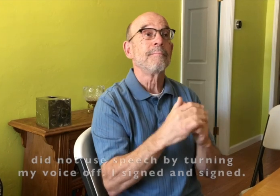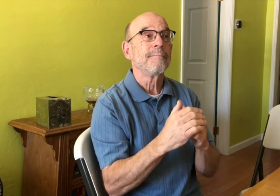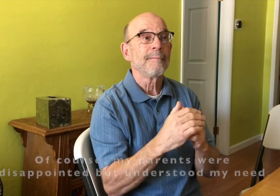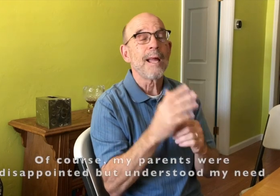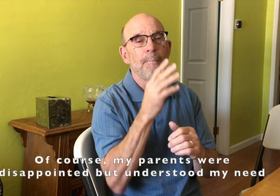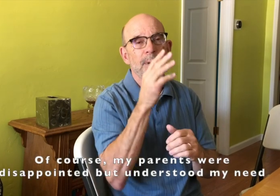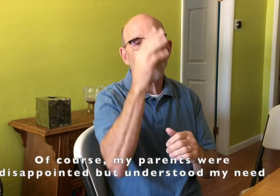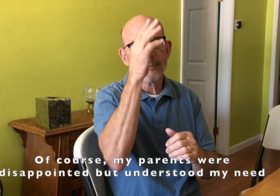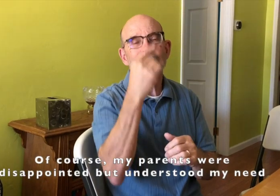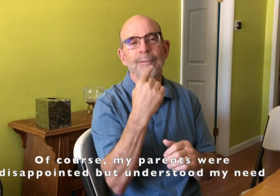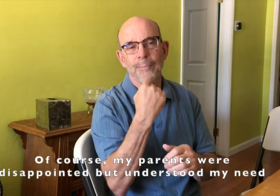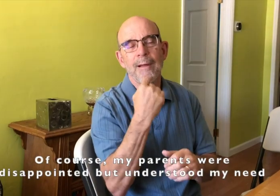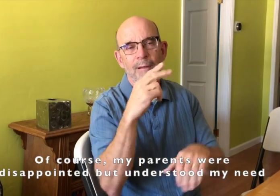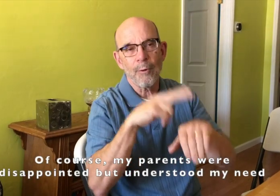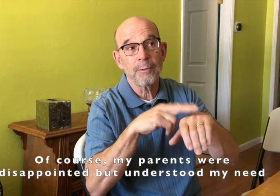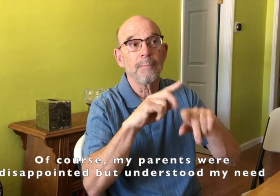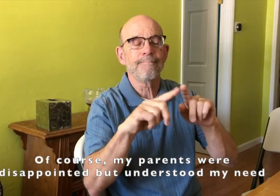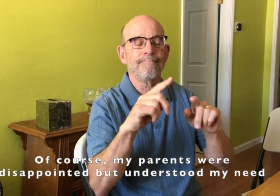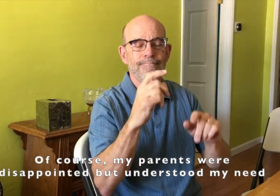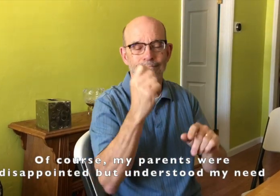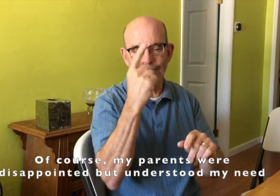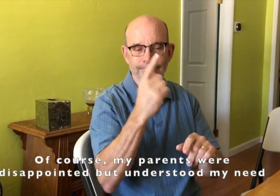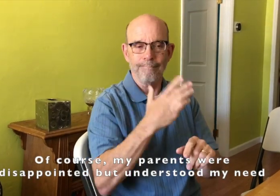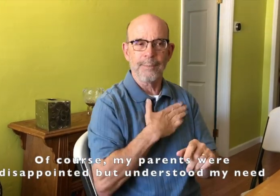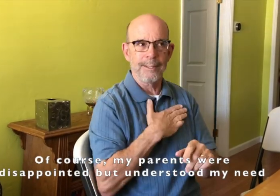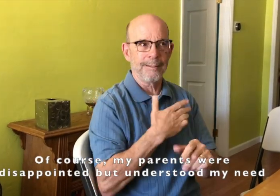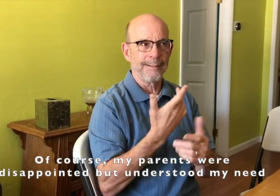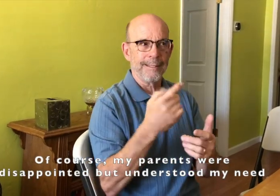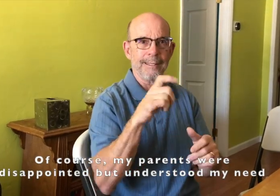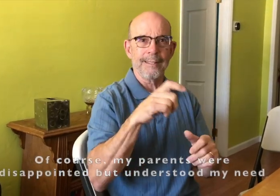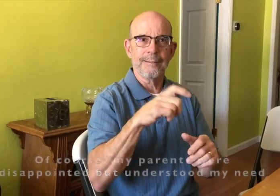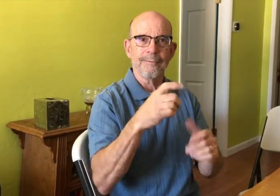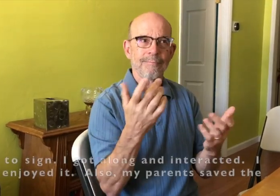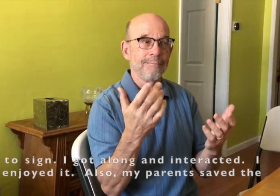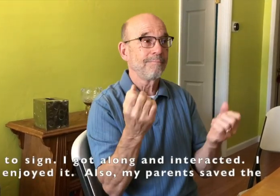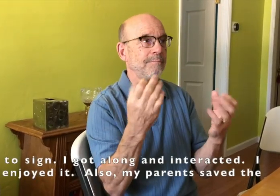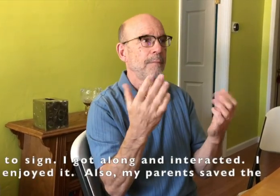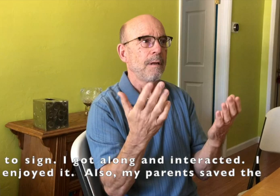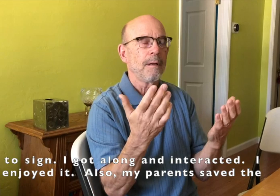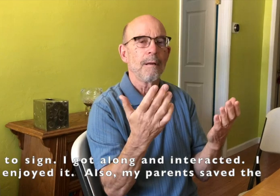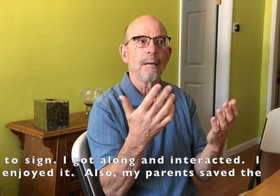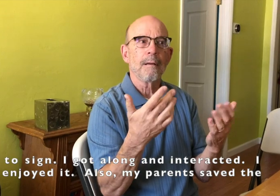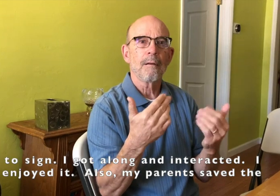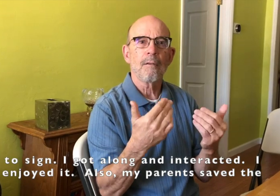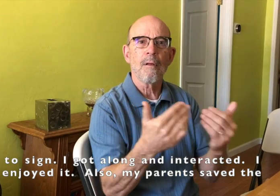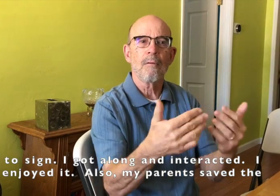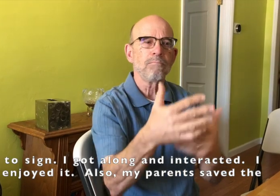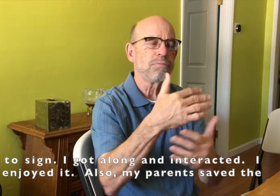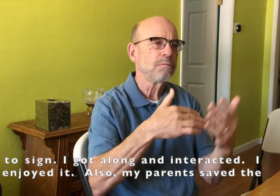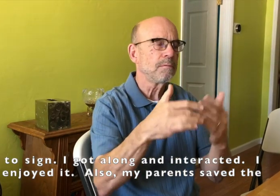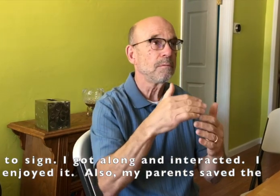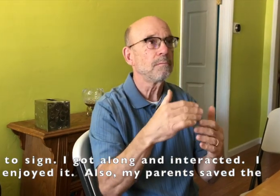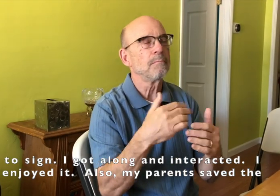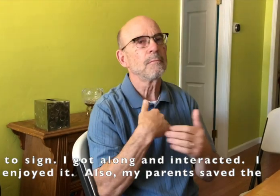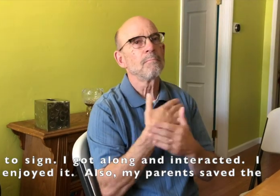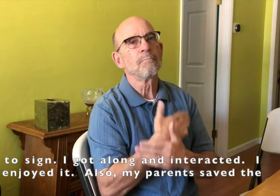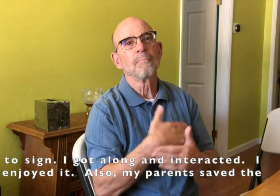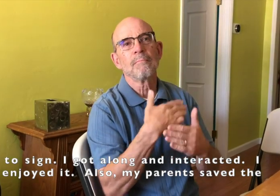signed and signed. And of course, my parents were disappointed but understood my need to sign, and I got along and interacted.